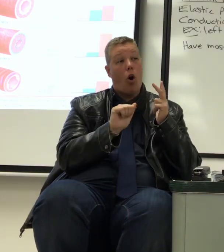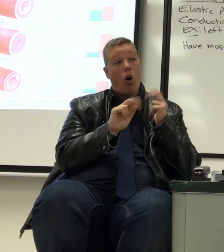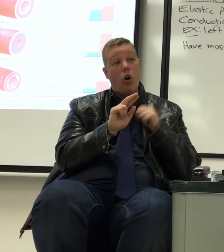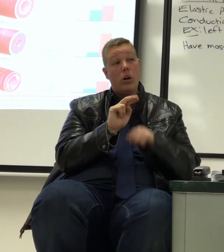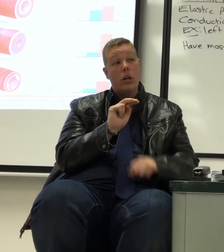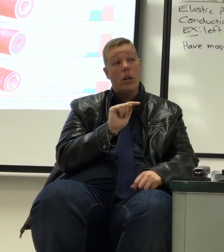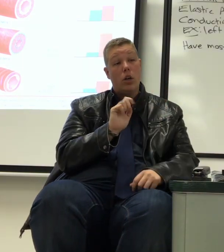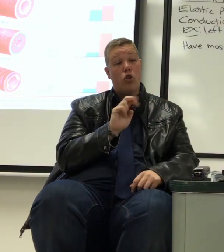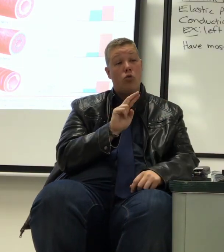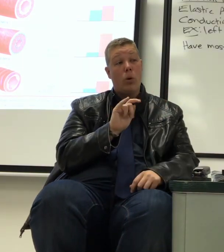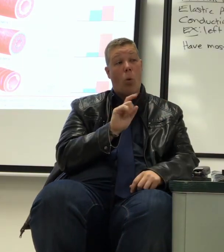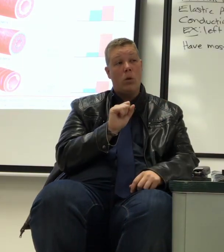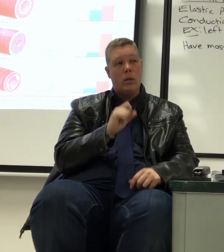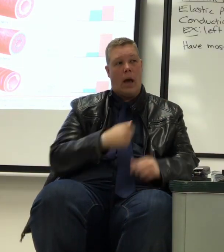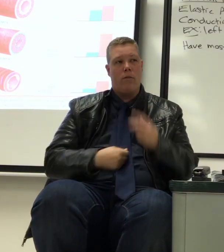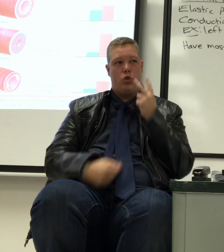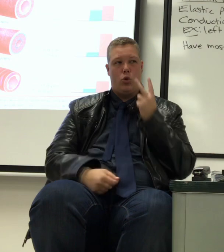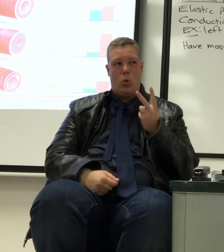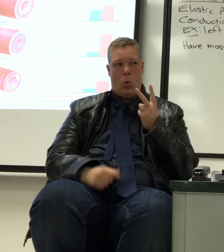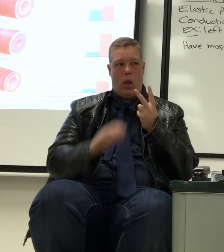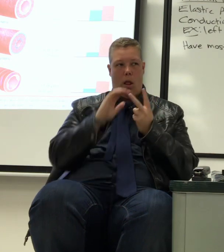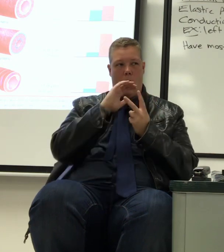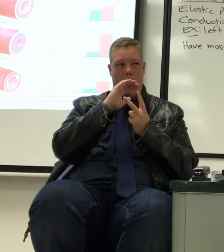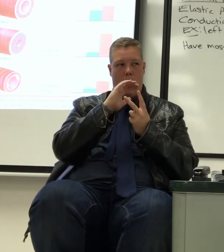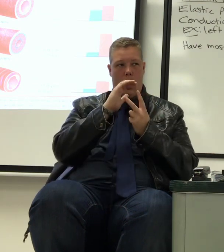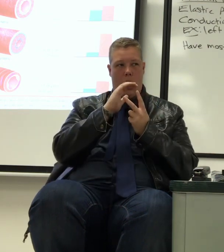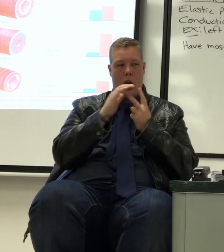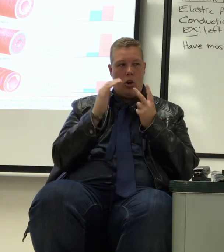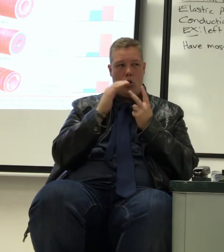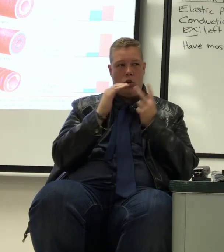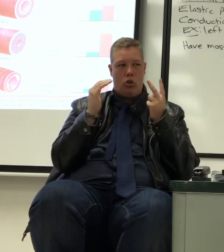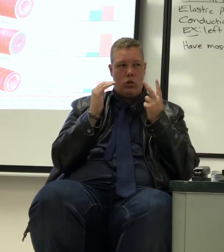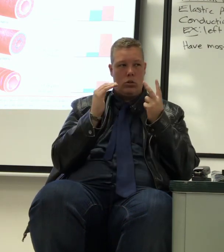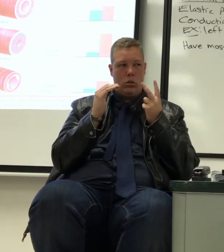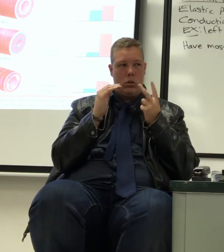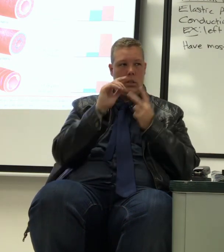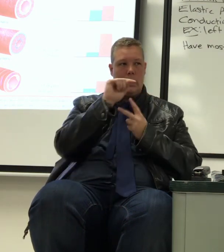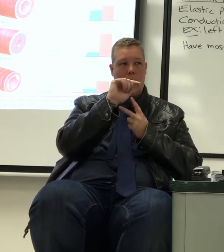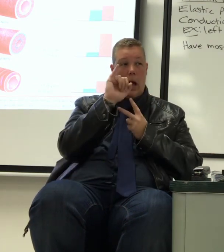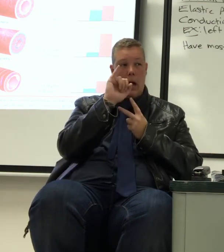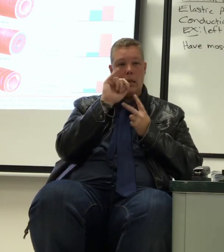TI, they have a TM, but no tunica adventitia.